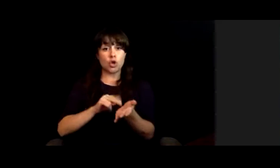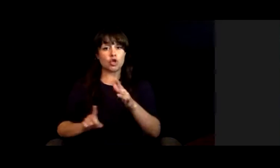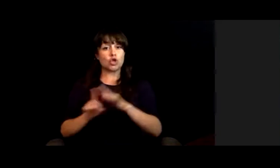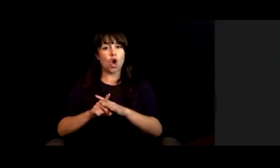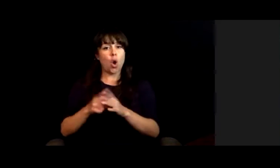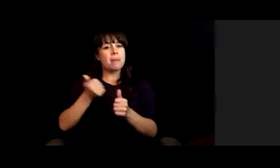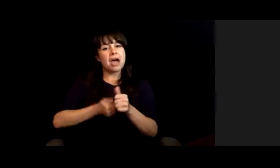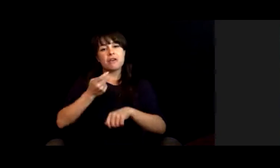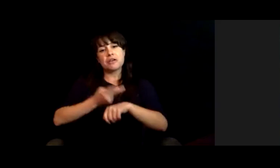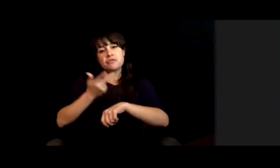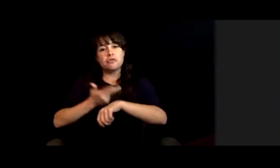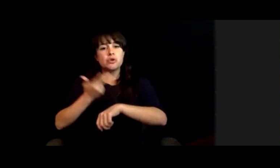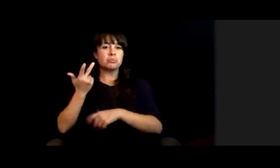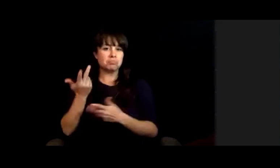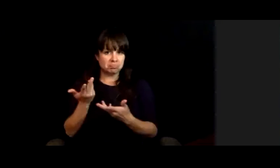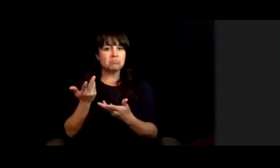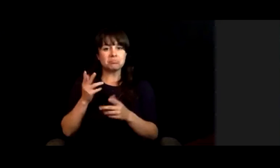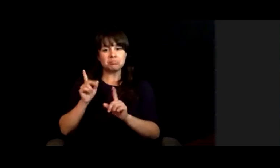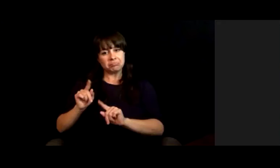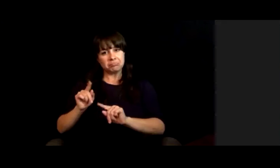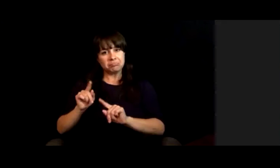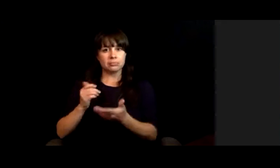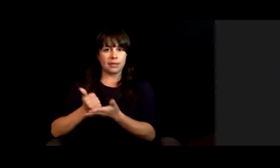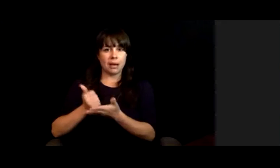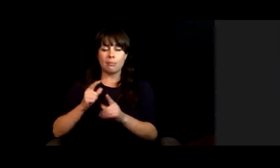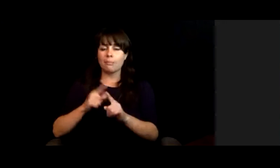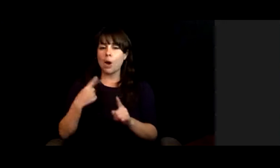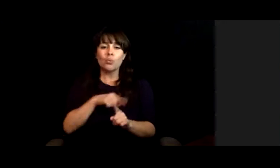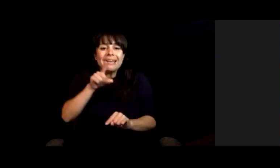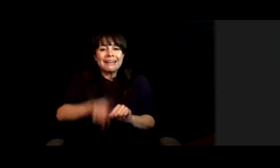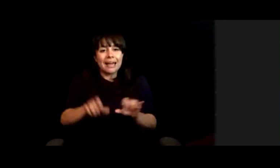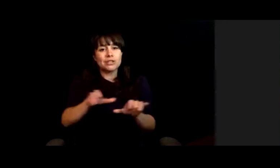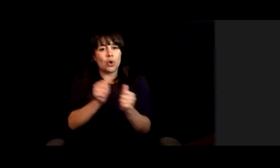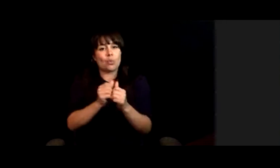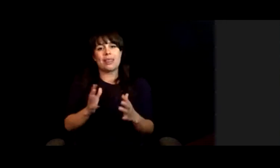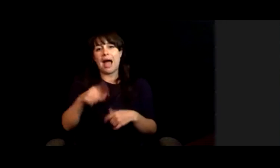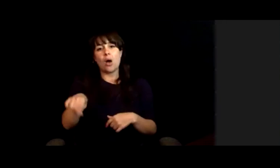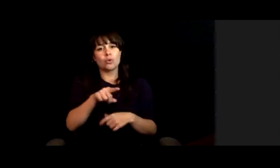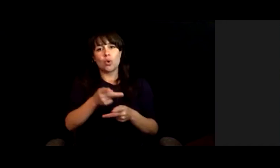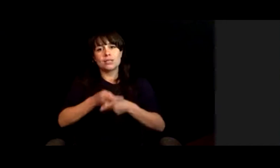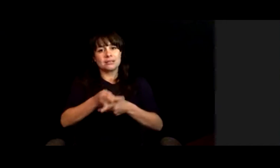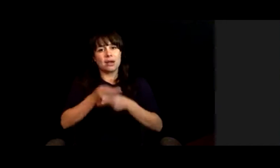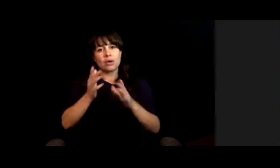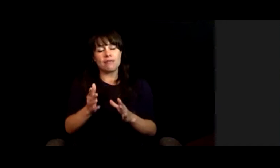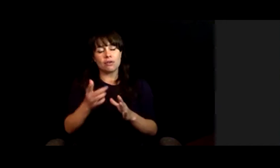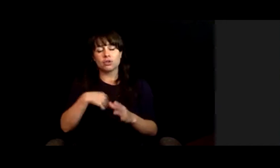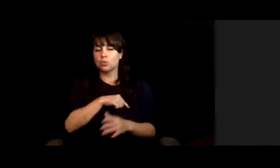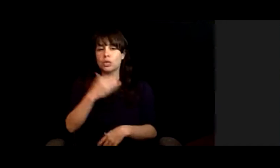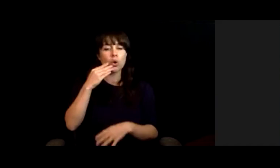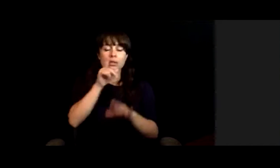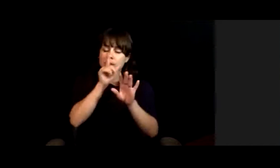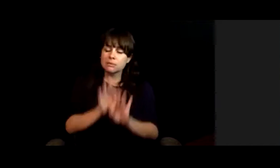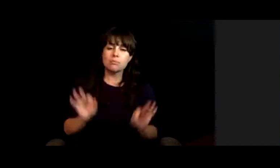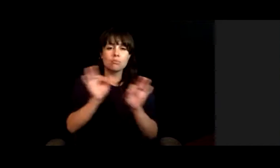help. But you can't do it without these caregivers. And I know how important that is to the families that are listening today,